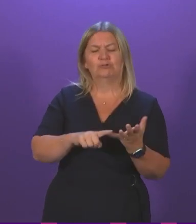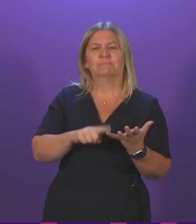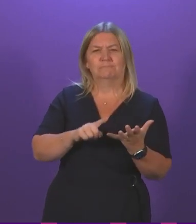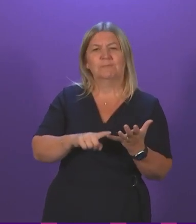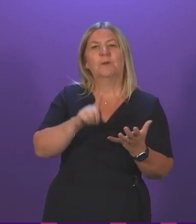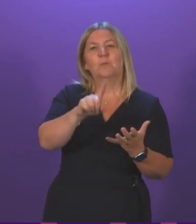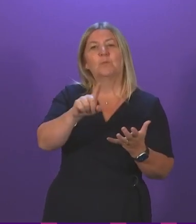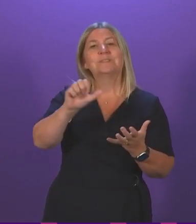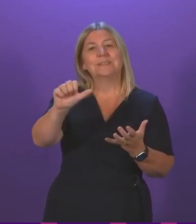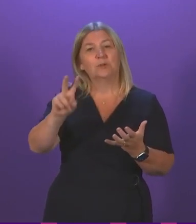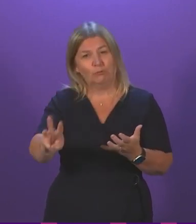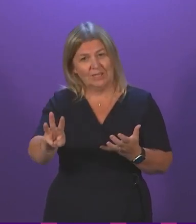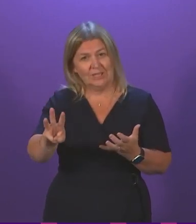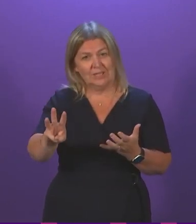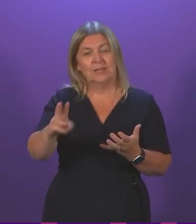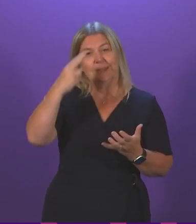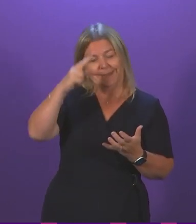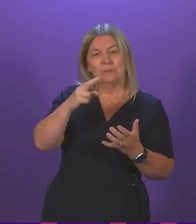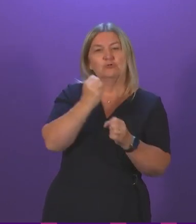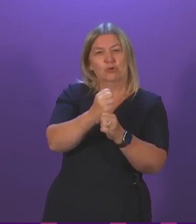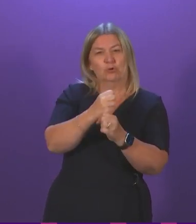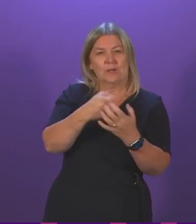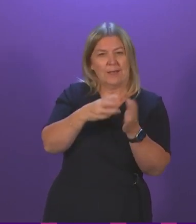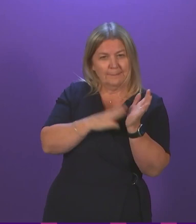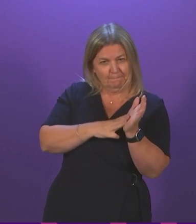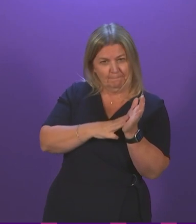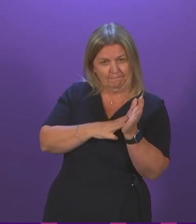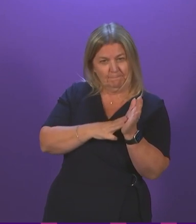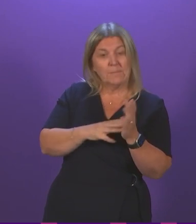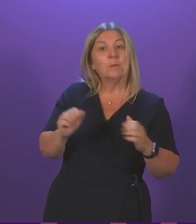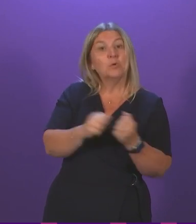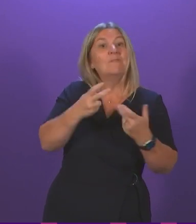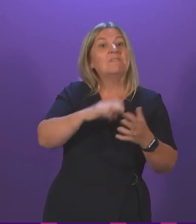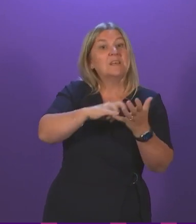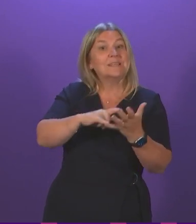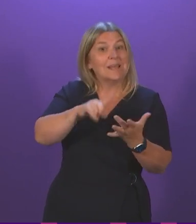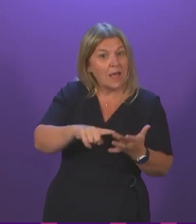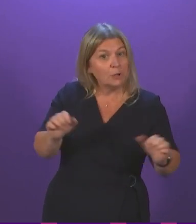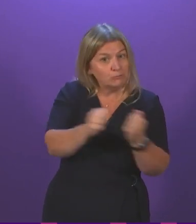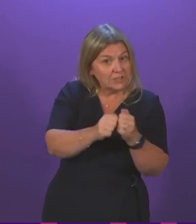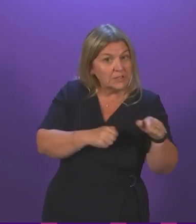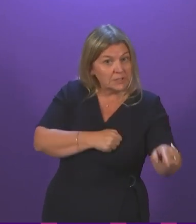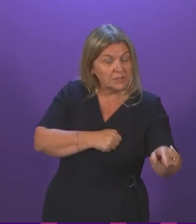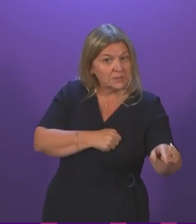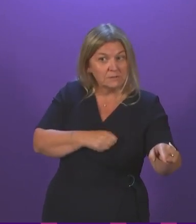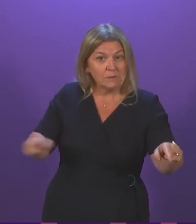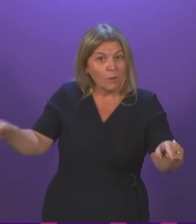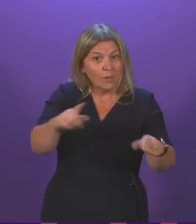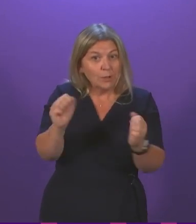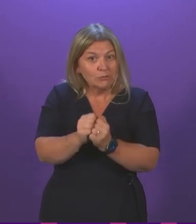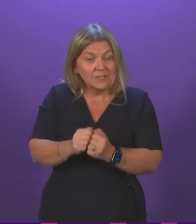motion 1163 in the name of George Adam on approval of an SSI be agreed. Are we all